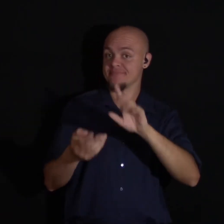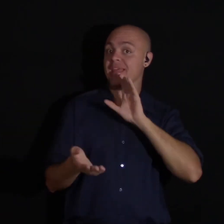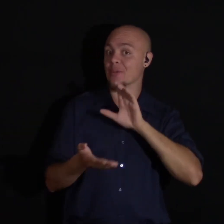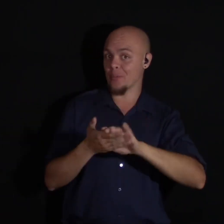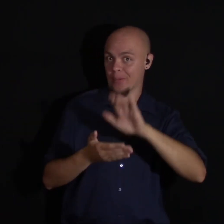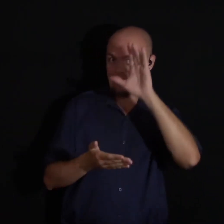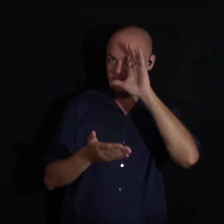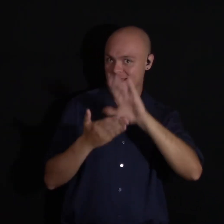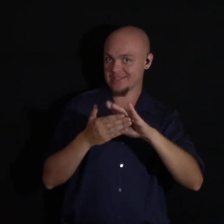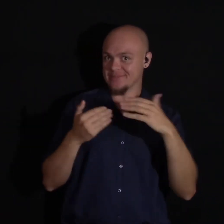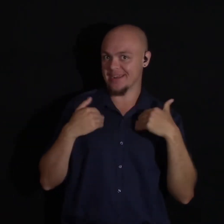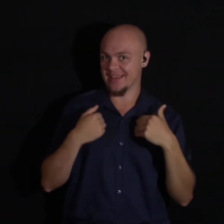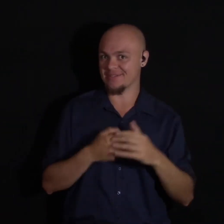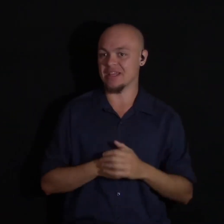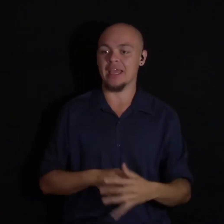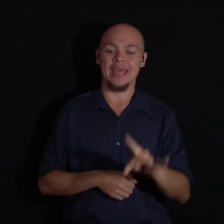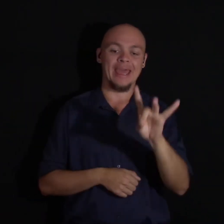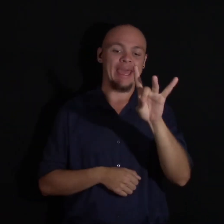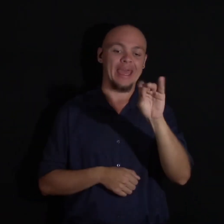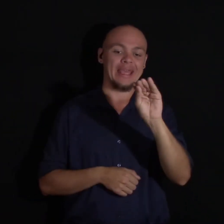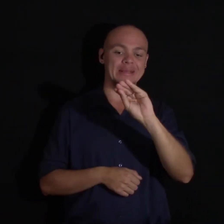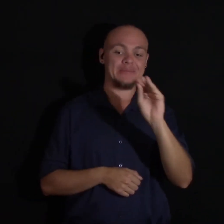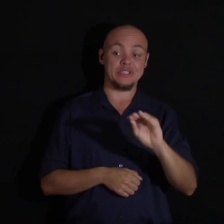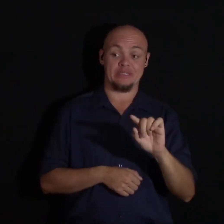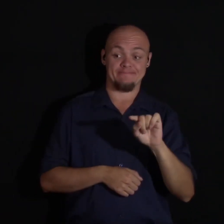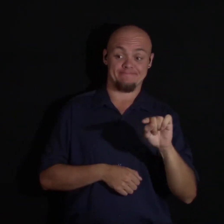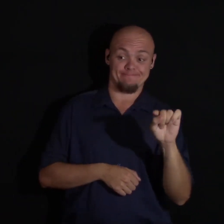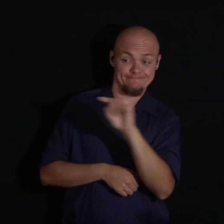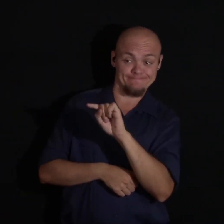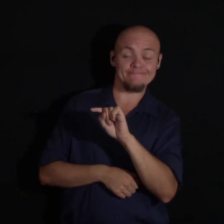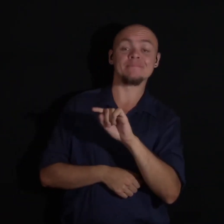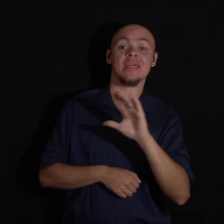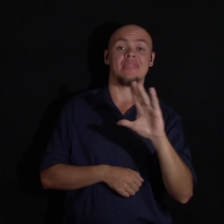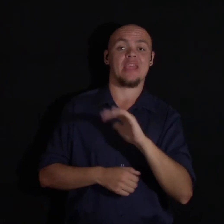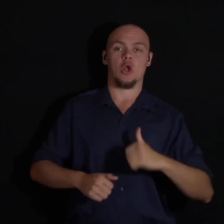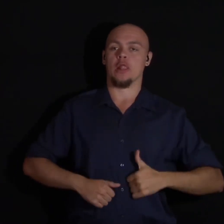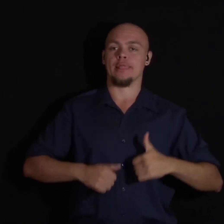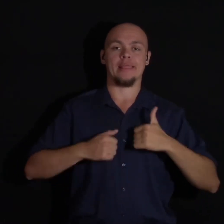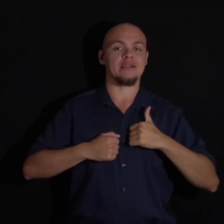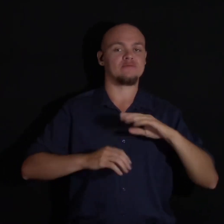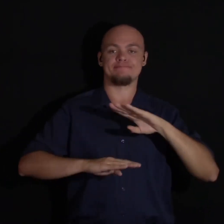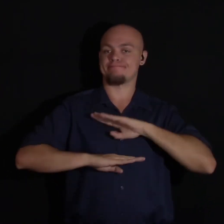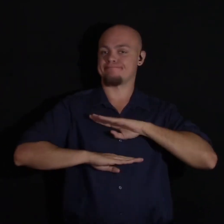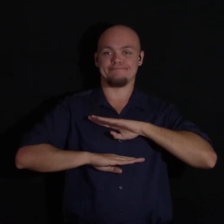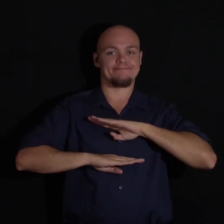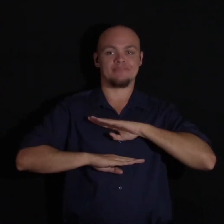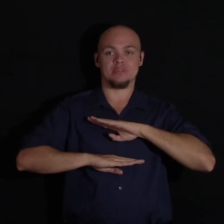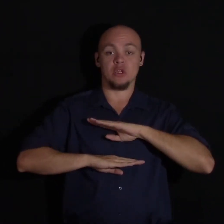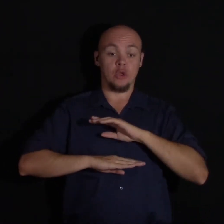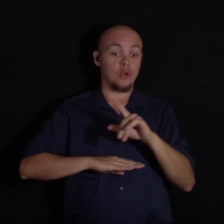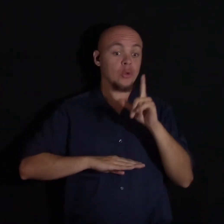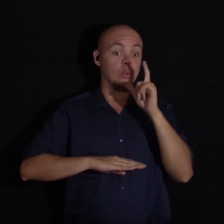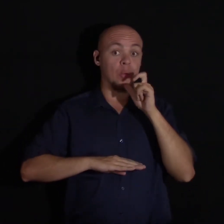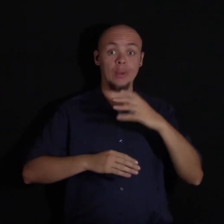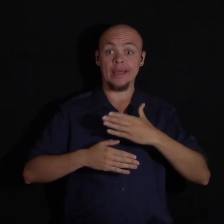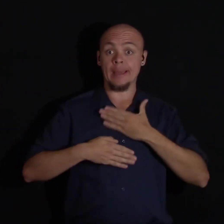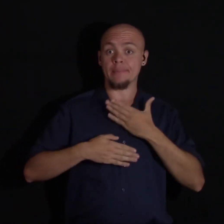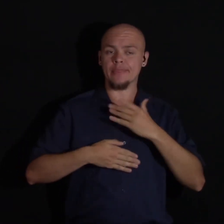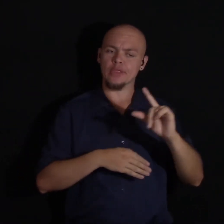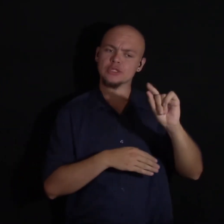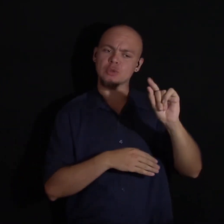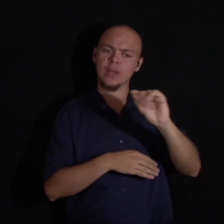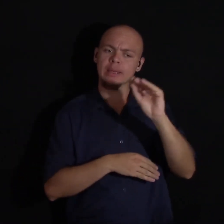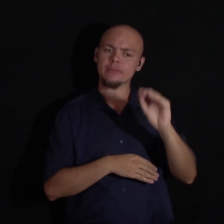And 80% of them were unhappy with their lives. Who was happy, the 20%?